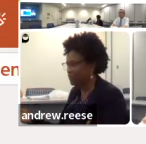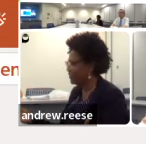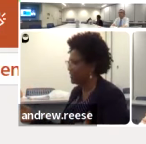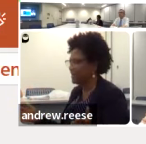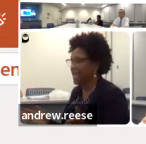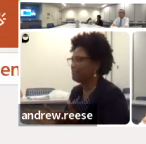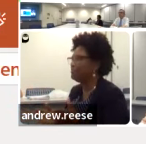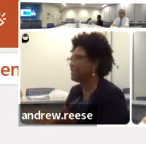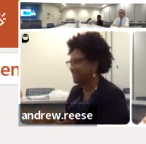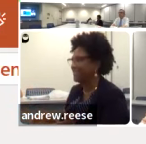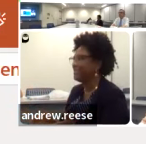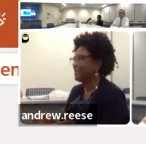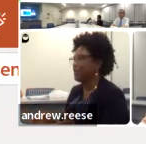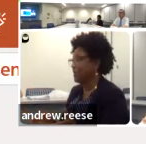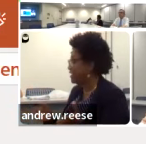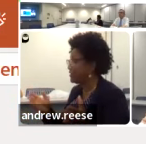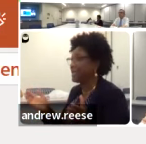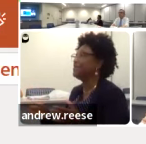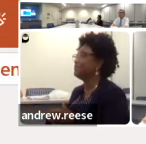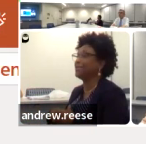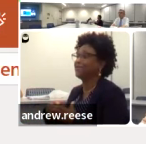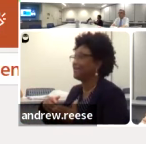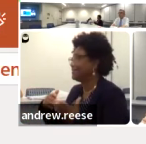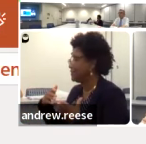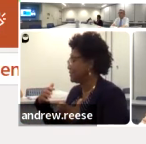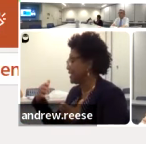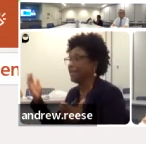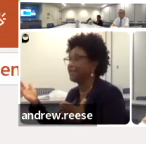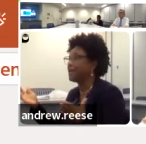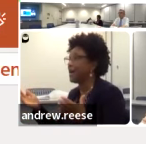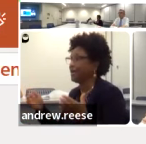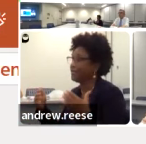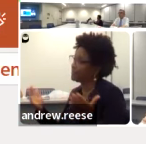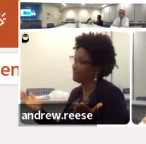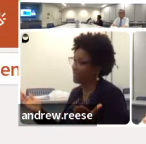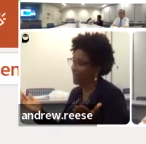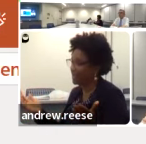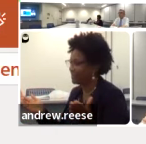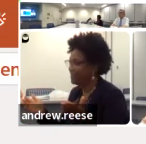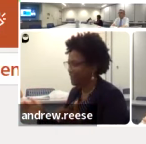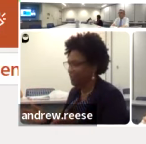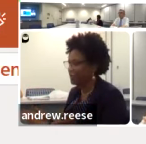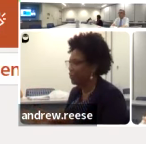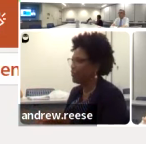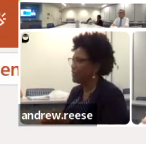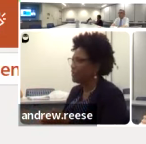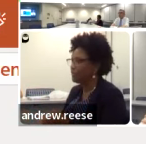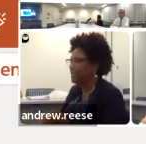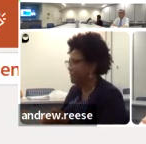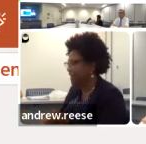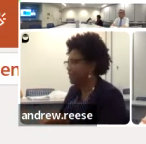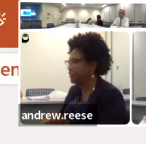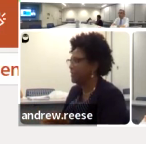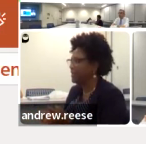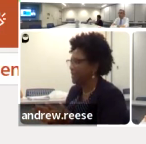place to go to, they're busy. They're not thinking of where to get the next high and stuff like that. So you